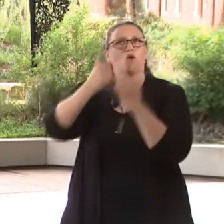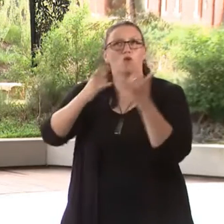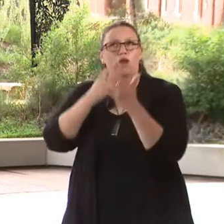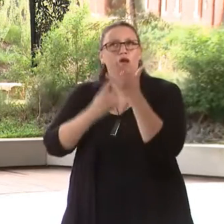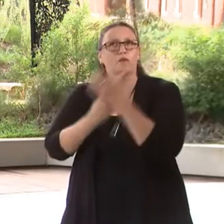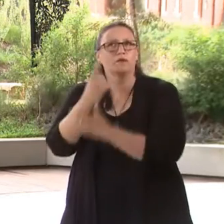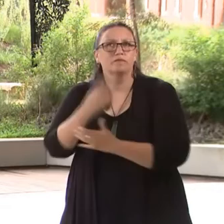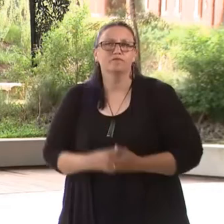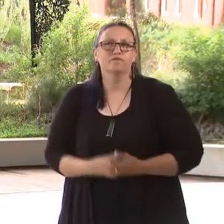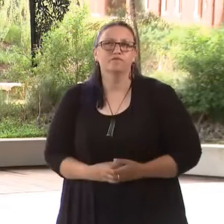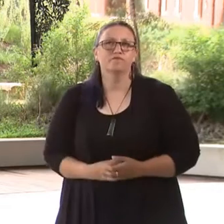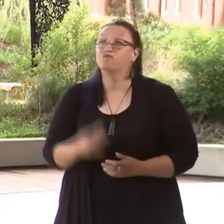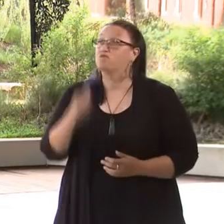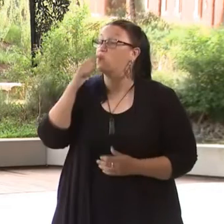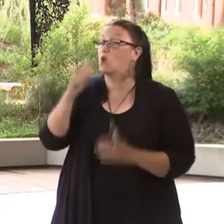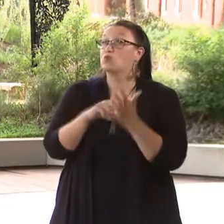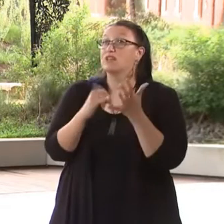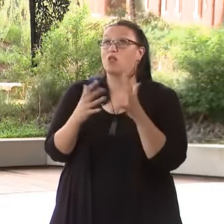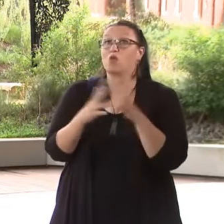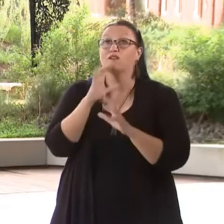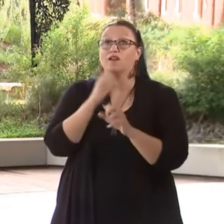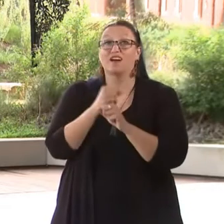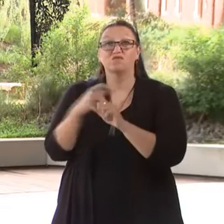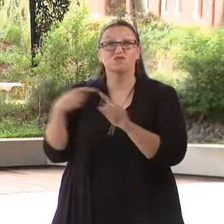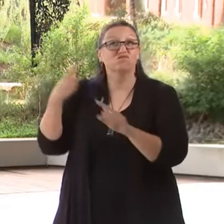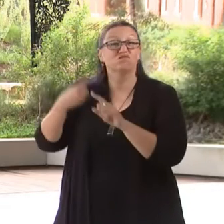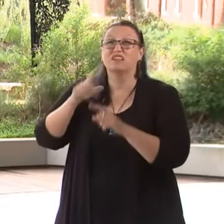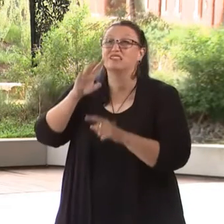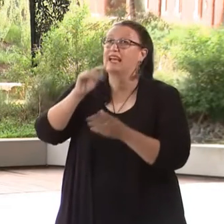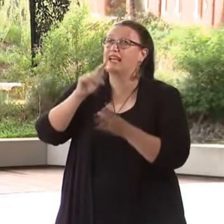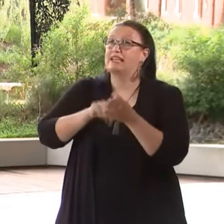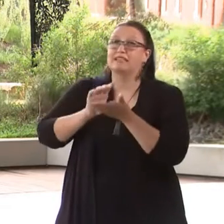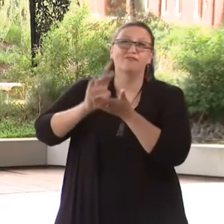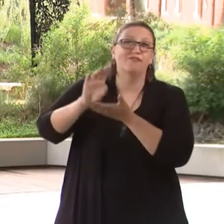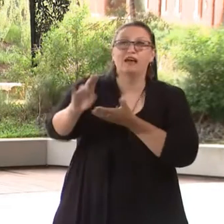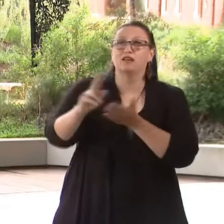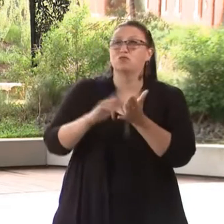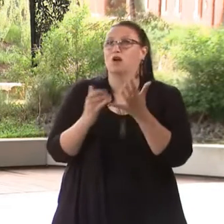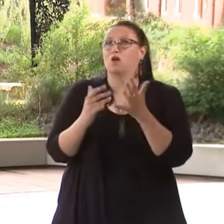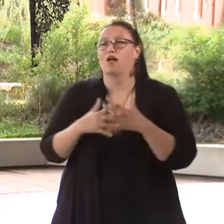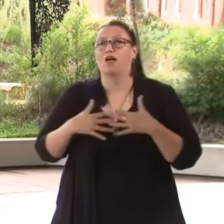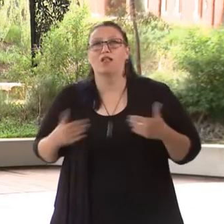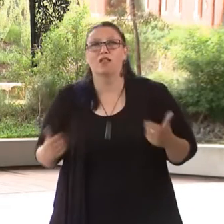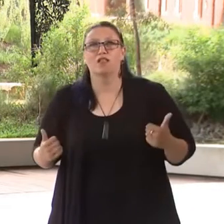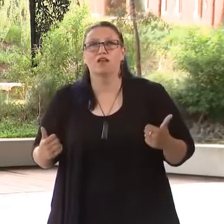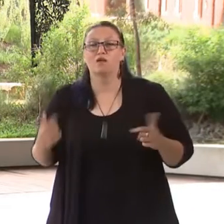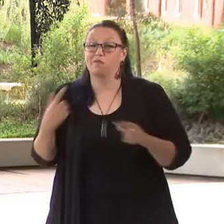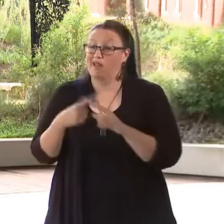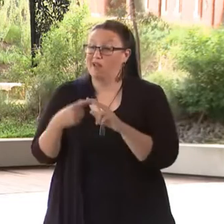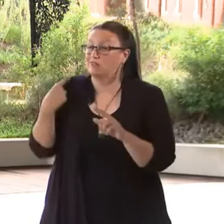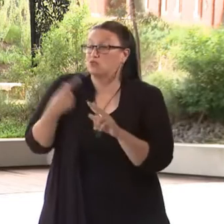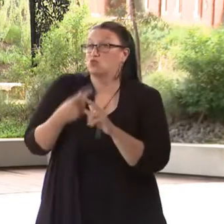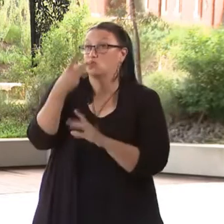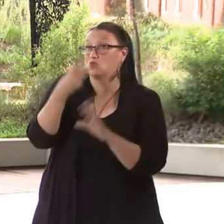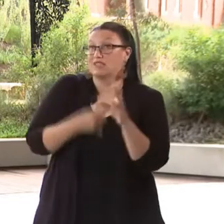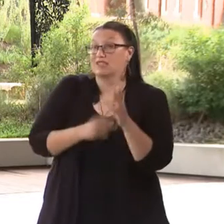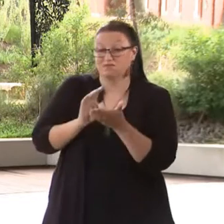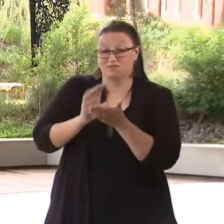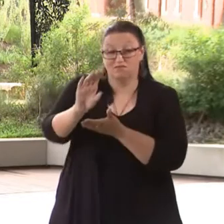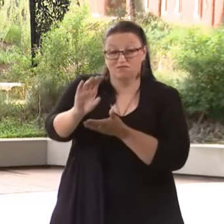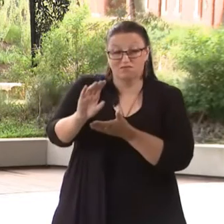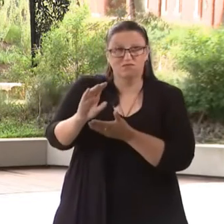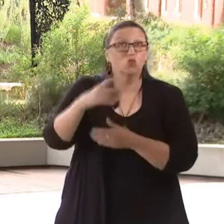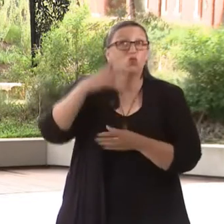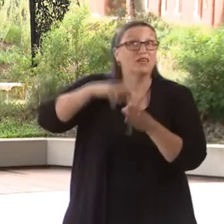10 years, but particularly as well at the outset of this pandemic, 2 years ago, where we invested over $4